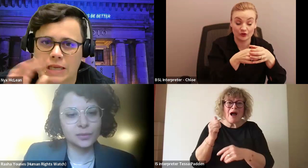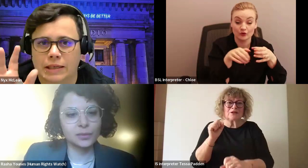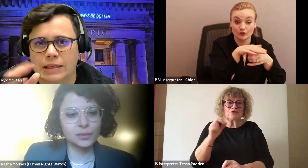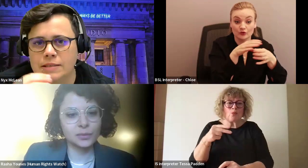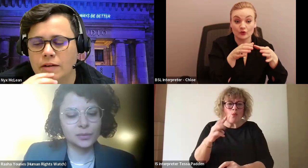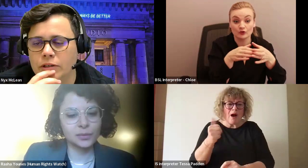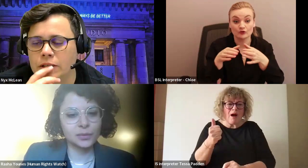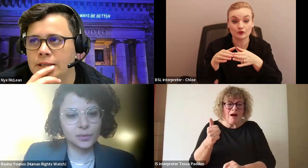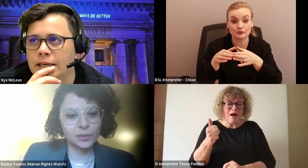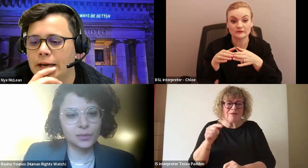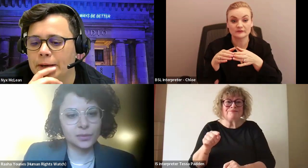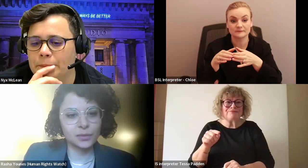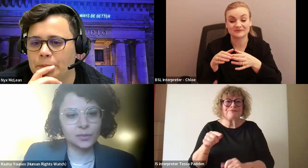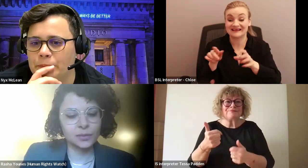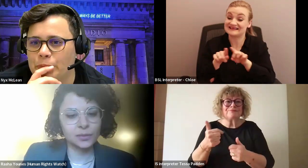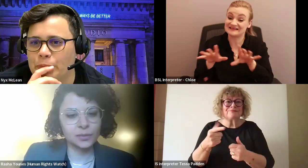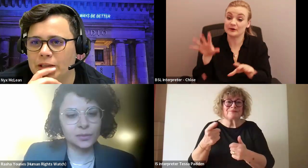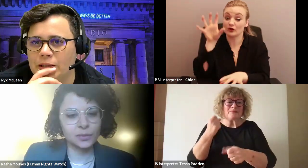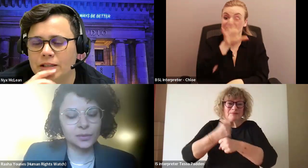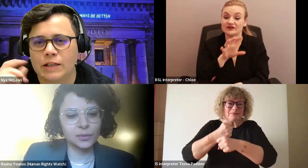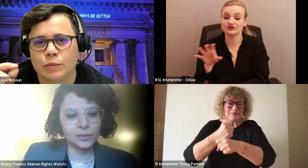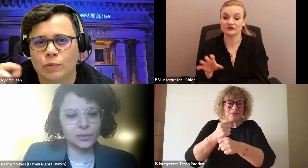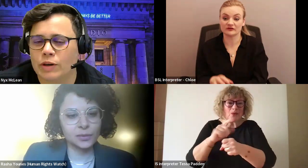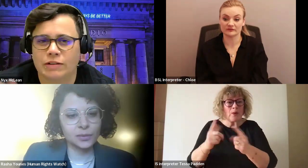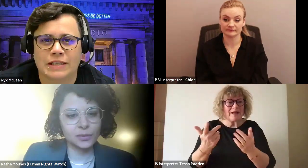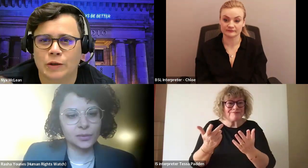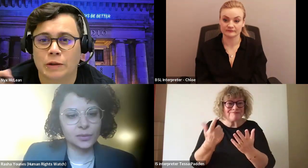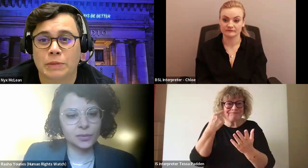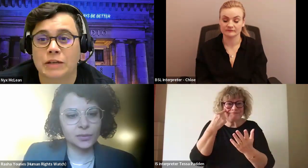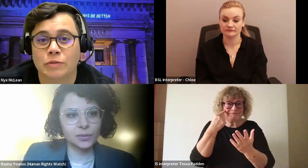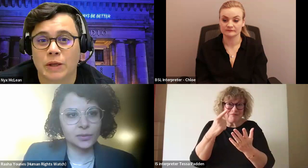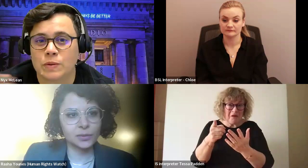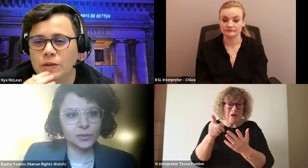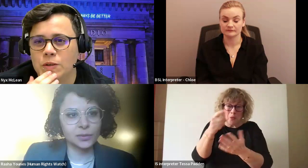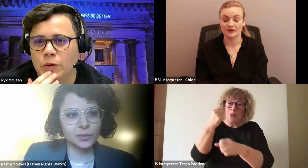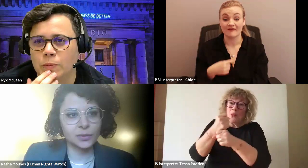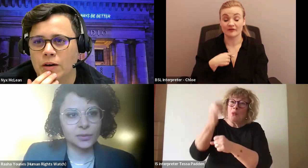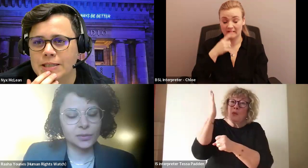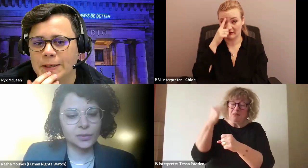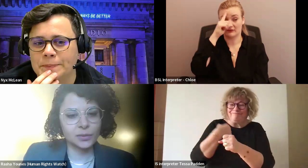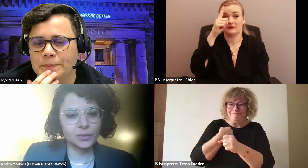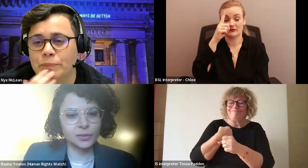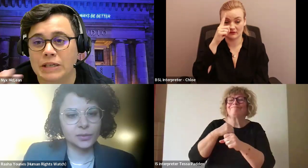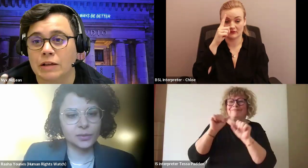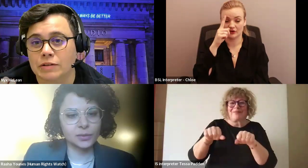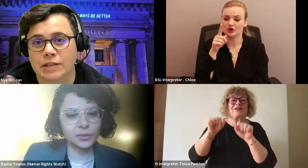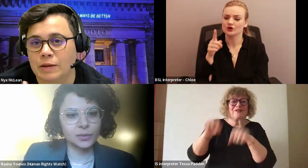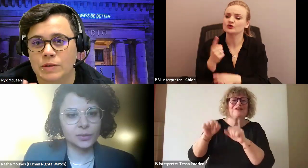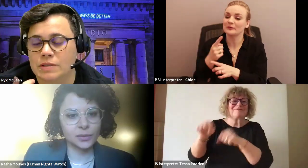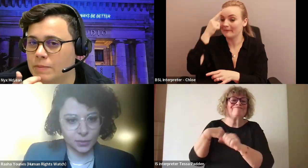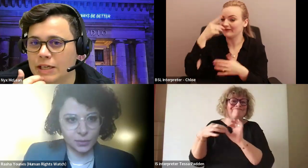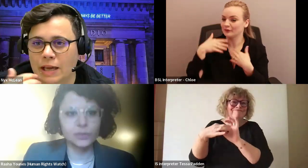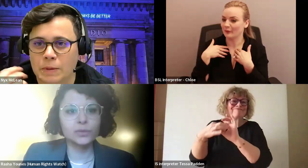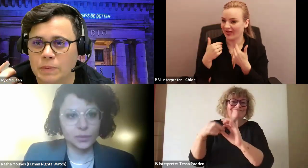in SADC and East Africa. But one of the things, you know, that pinged for me was when you spoke about mental health.